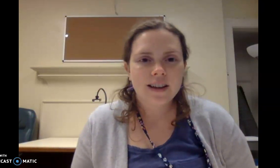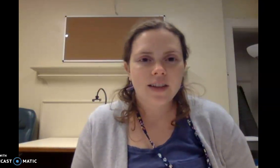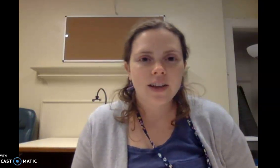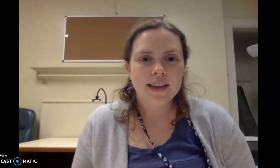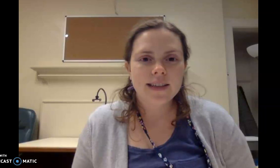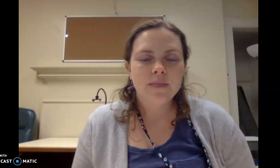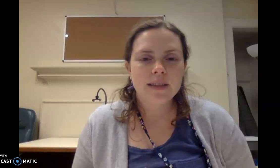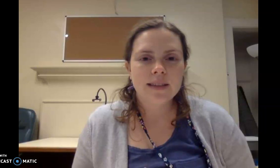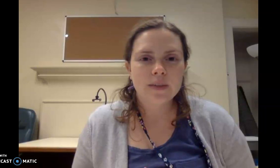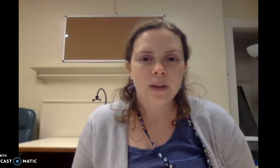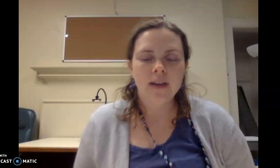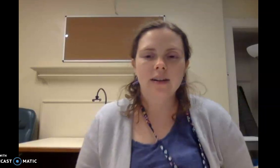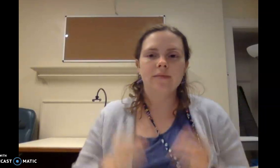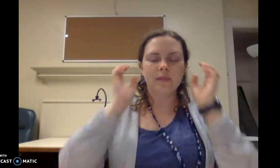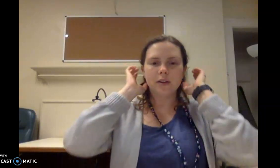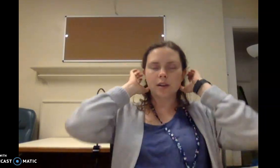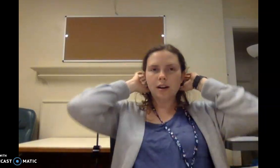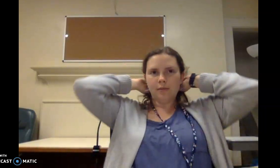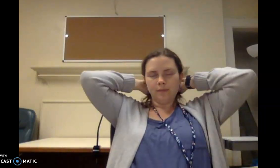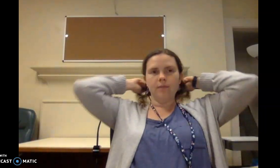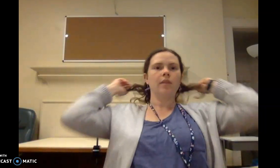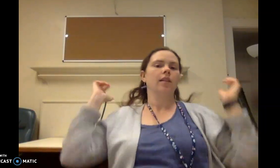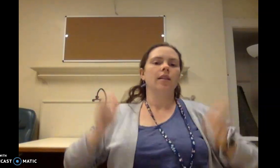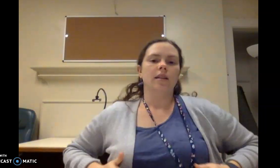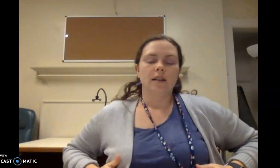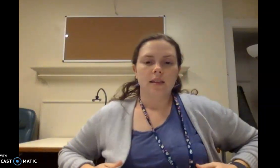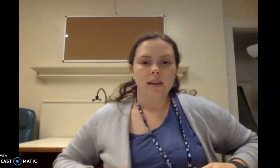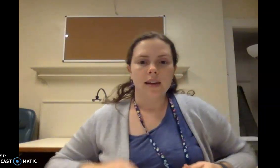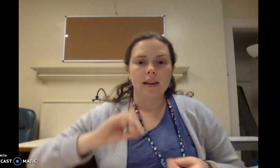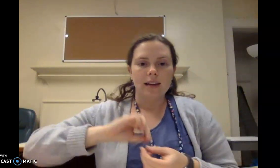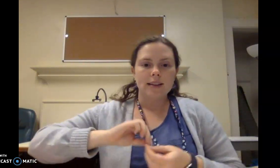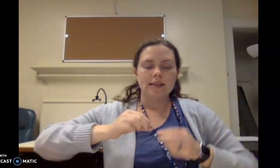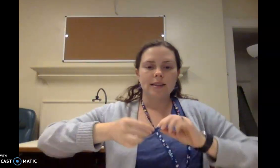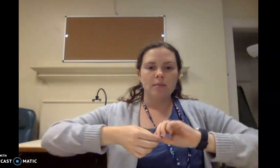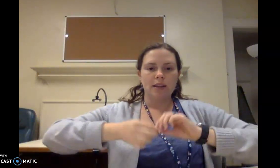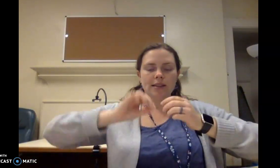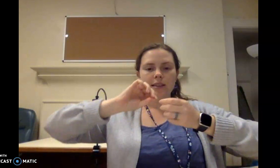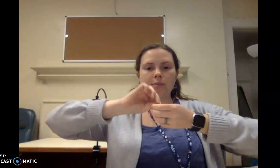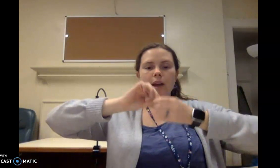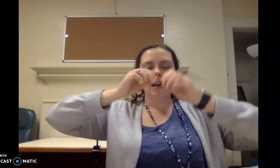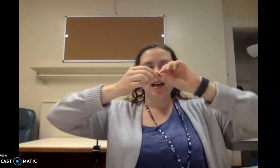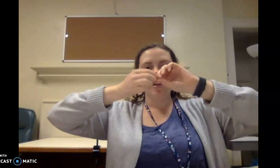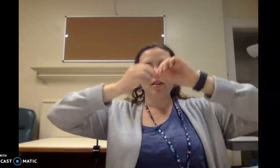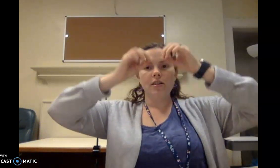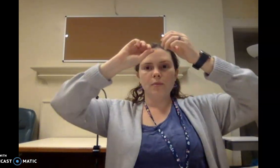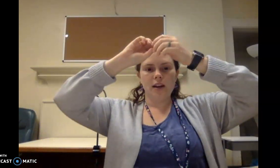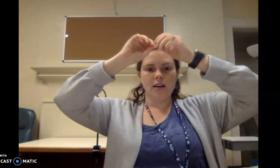called The Itsy Bitsy Spider. Here we go. The itsy bitsy spider went up